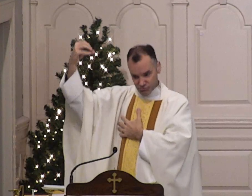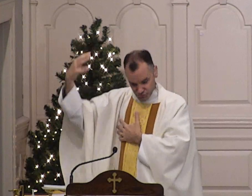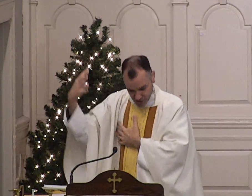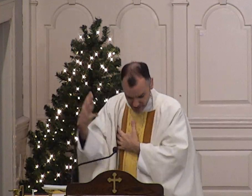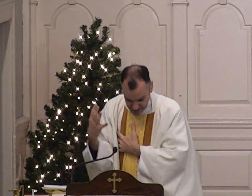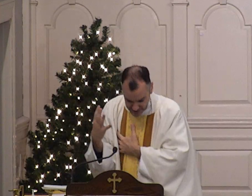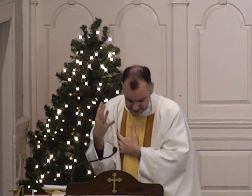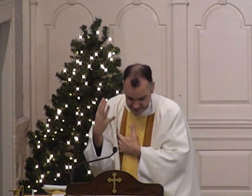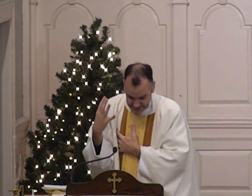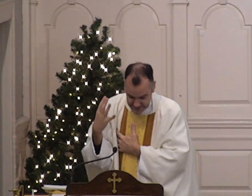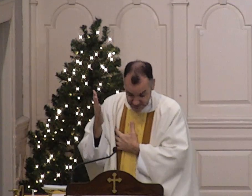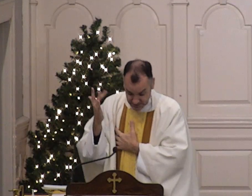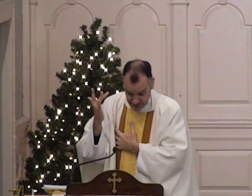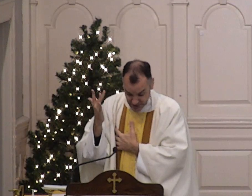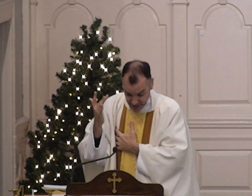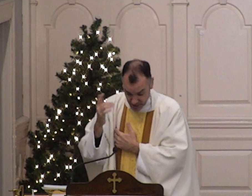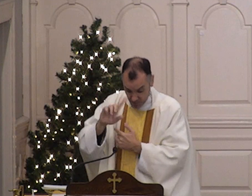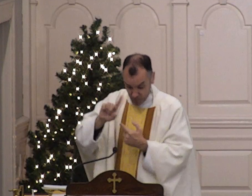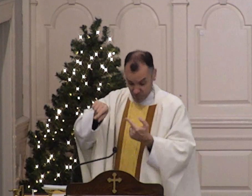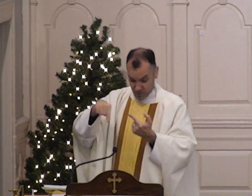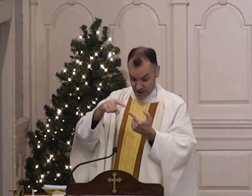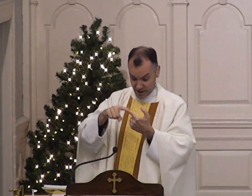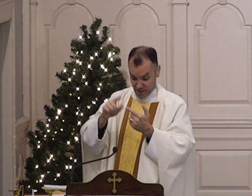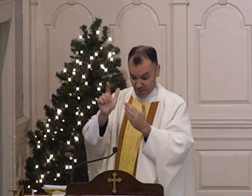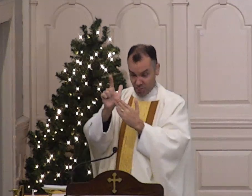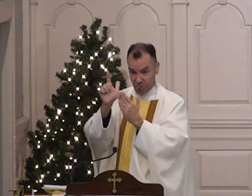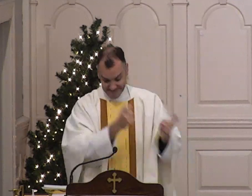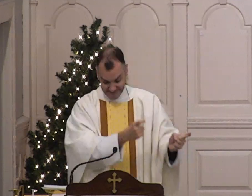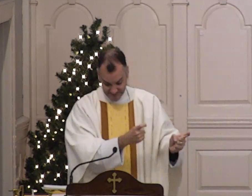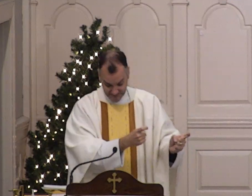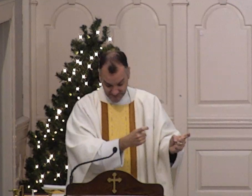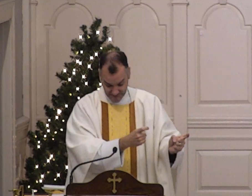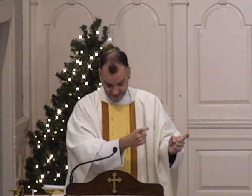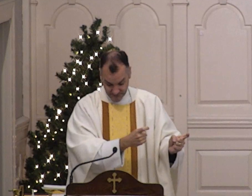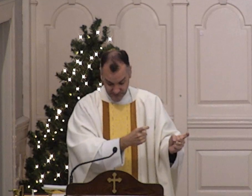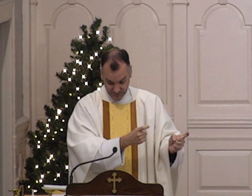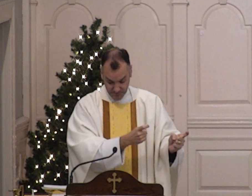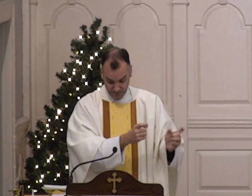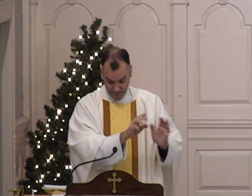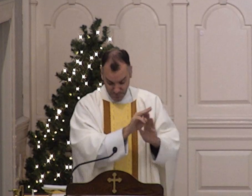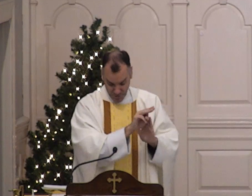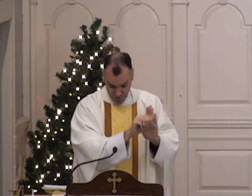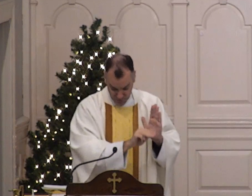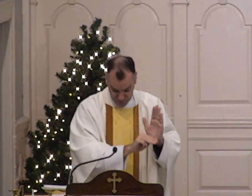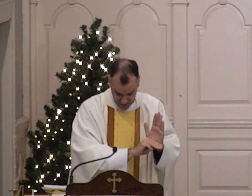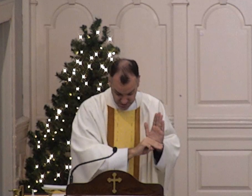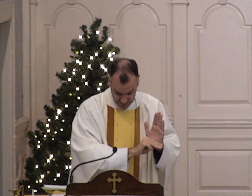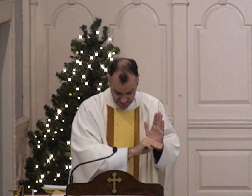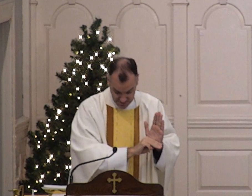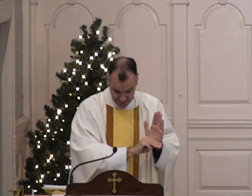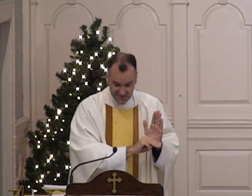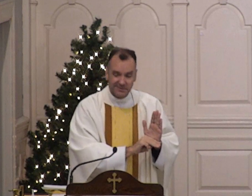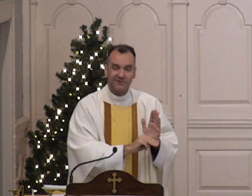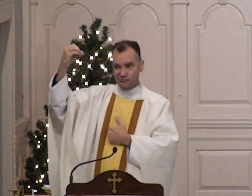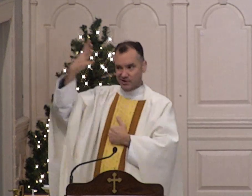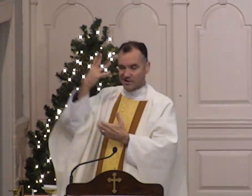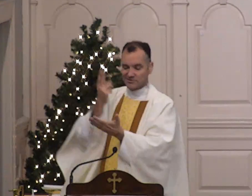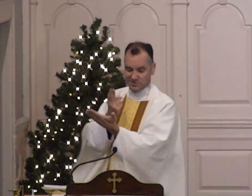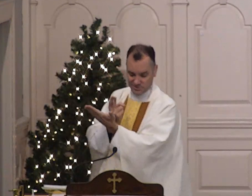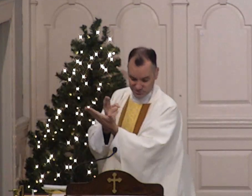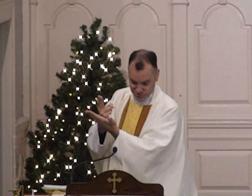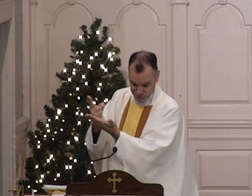law was given through Moses, grace and truth